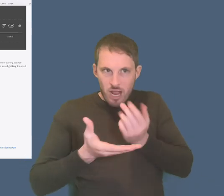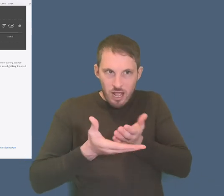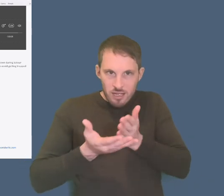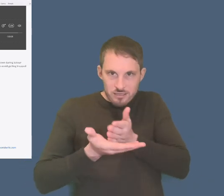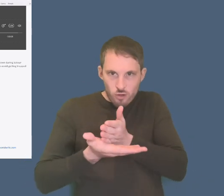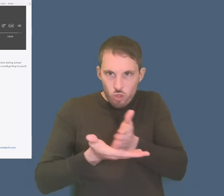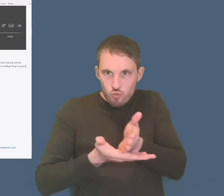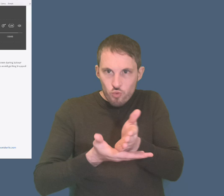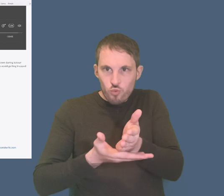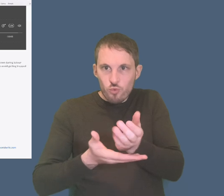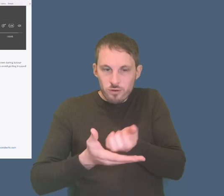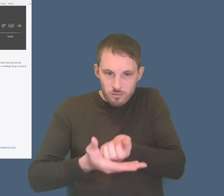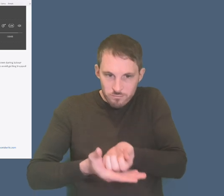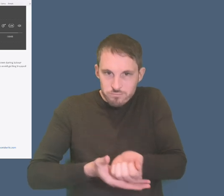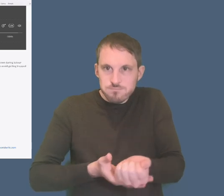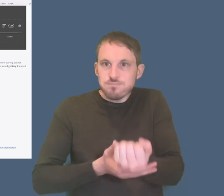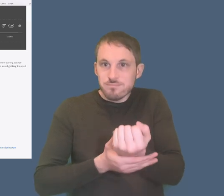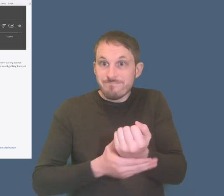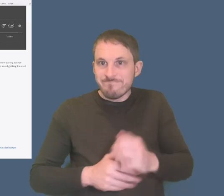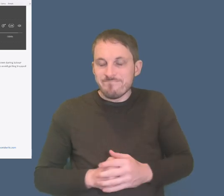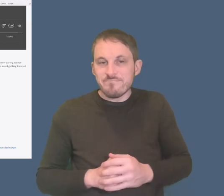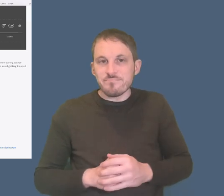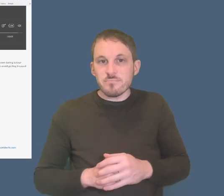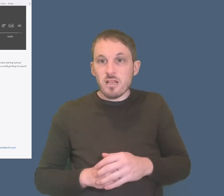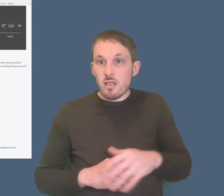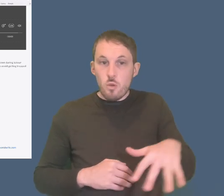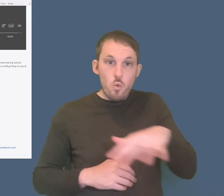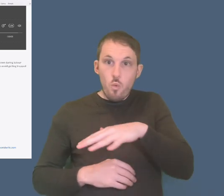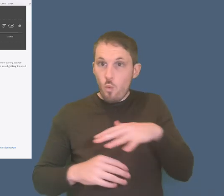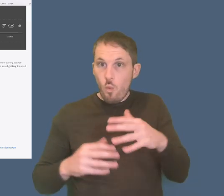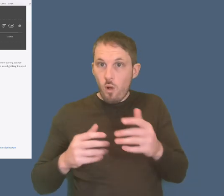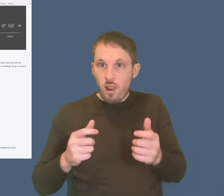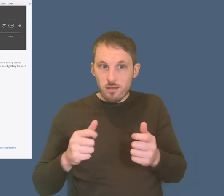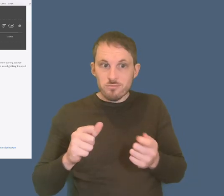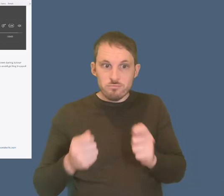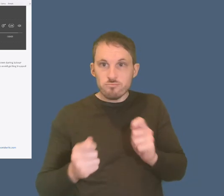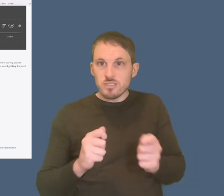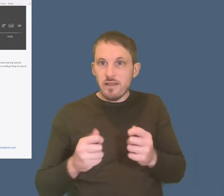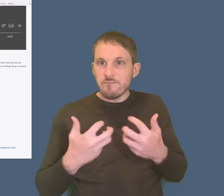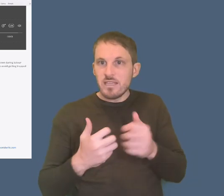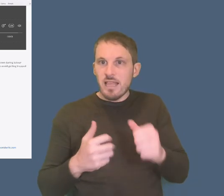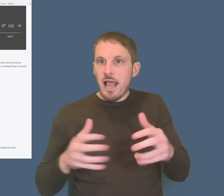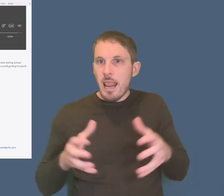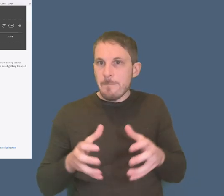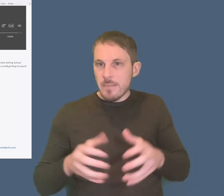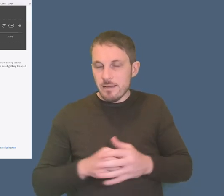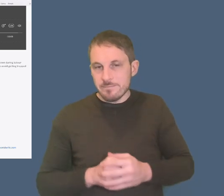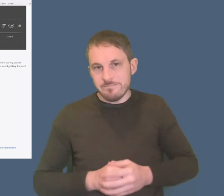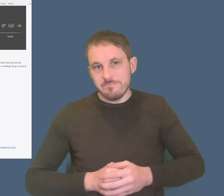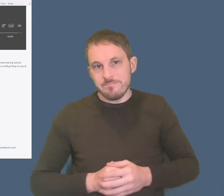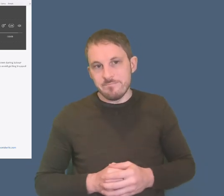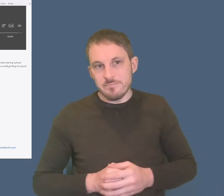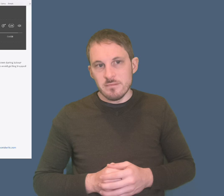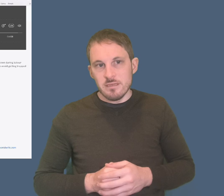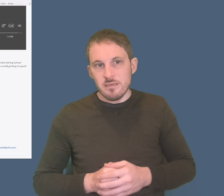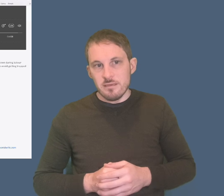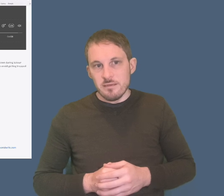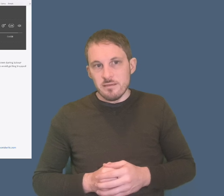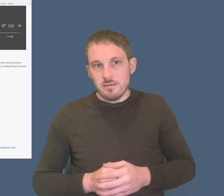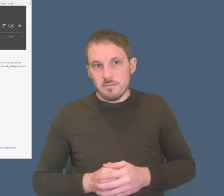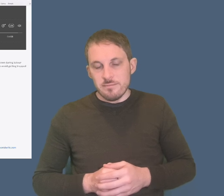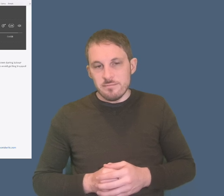to navigate and move through. And they're all responsive to the labor process, but only if physiology is allowed to